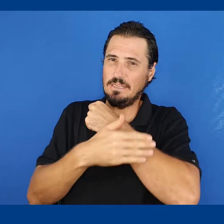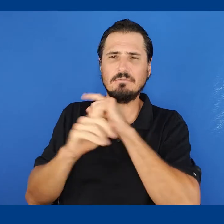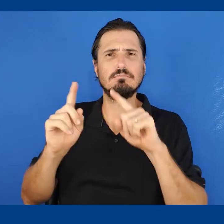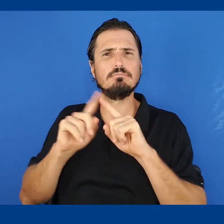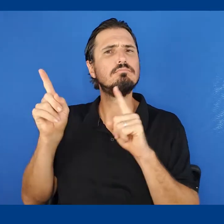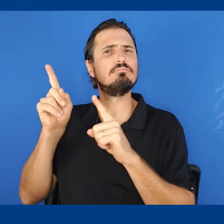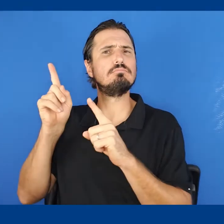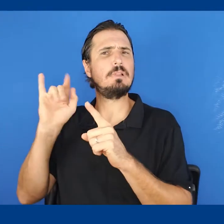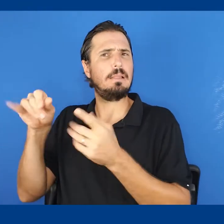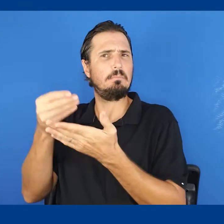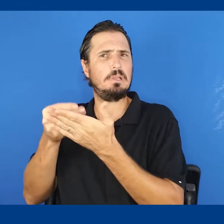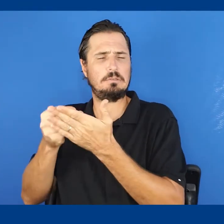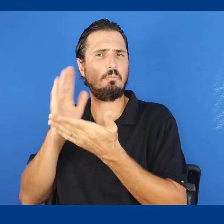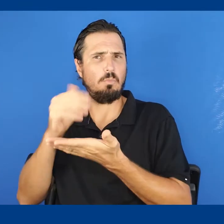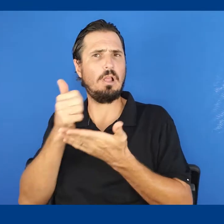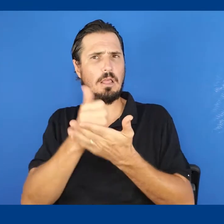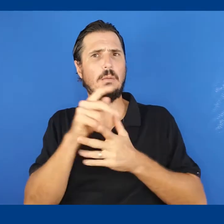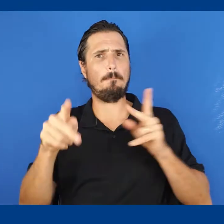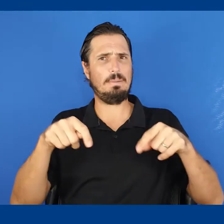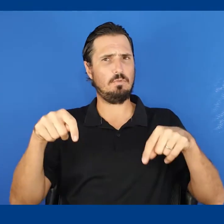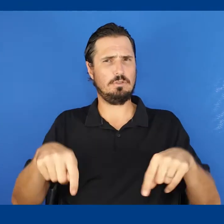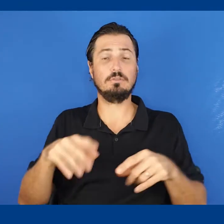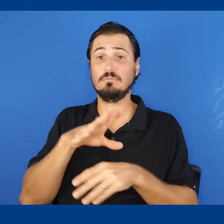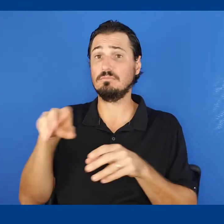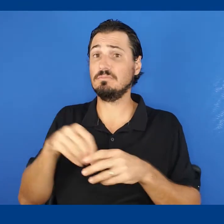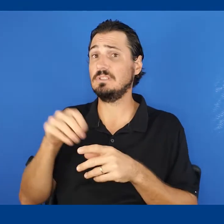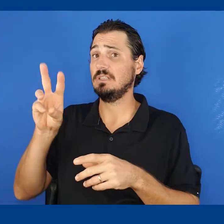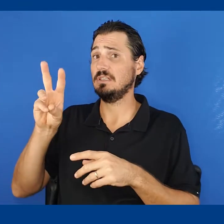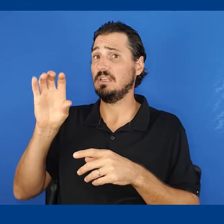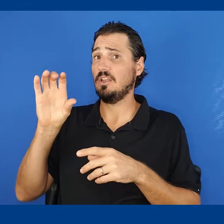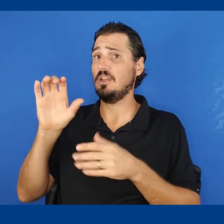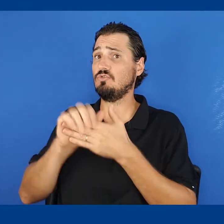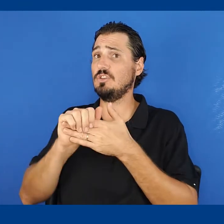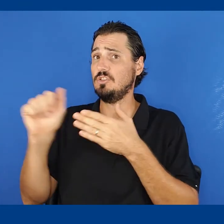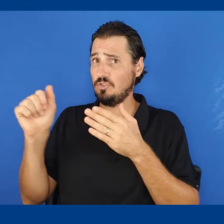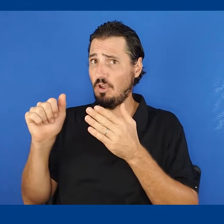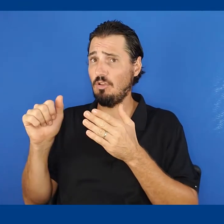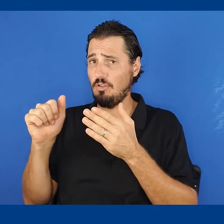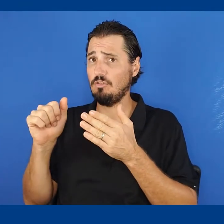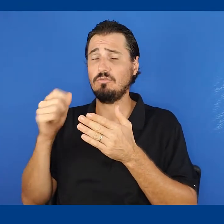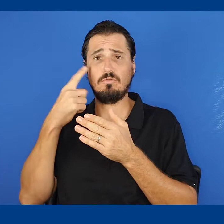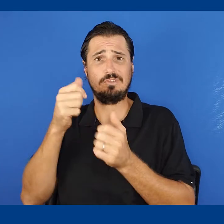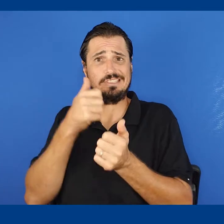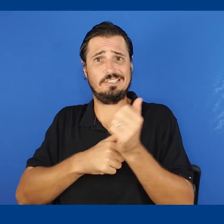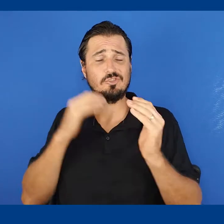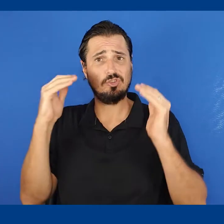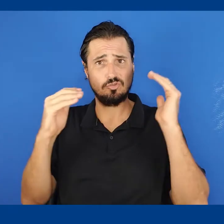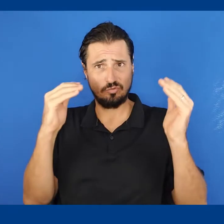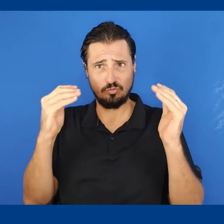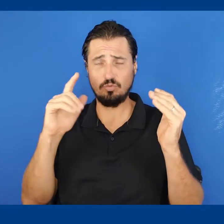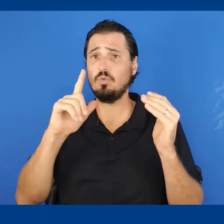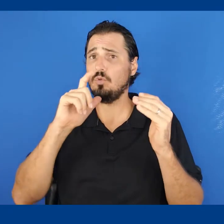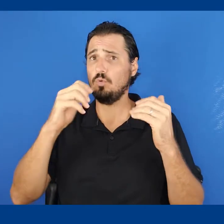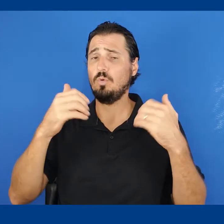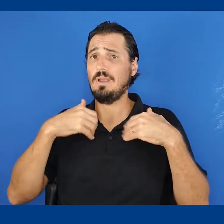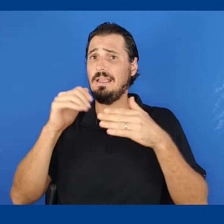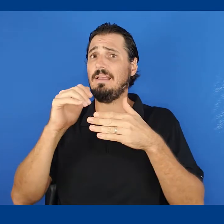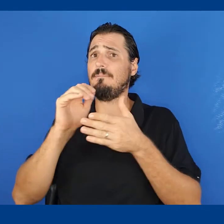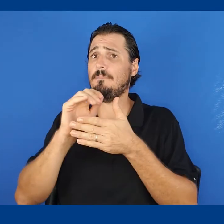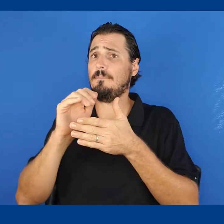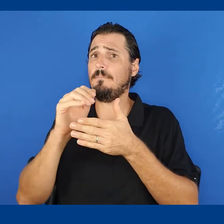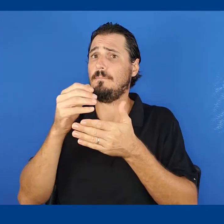the COVID-19 pandemic. It includes $600 payment to adults with 2019 adjusted gross incomes of